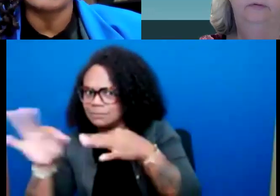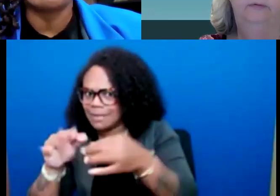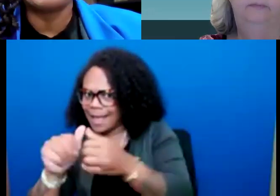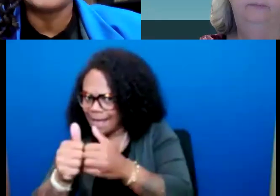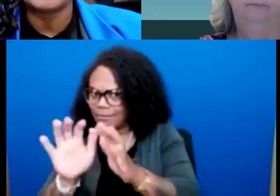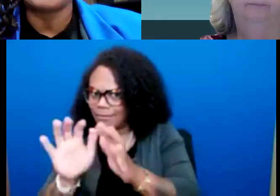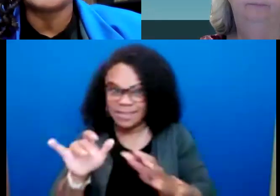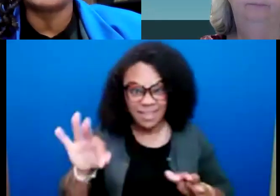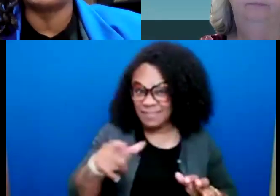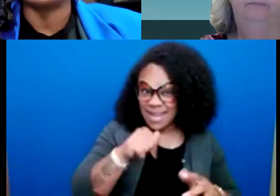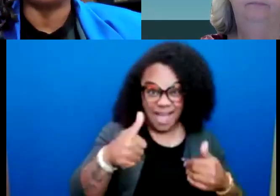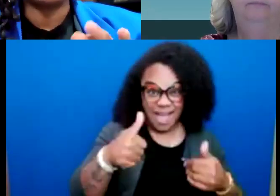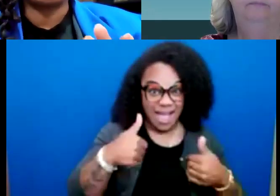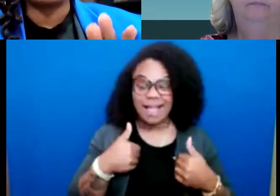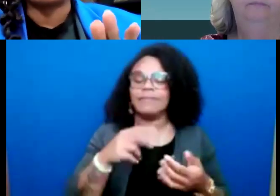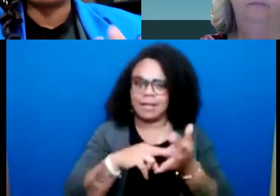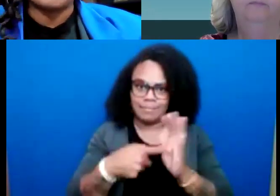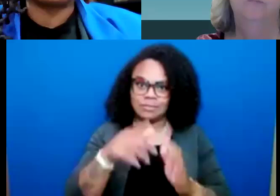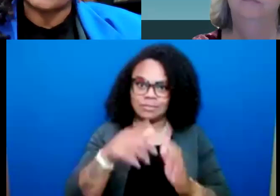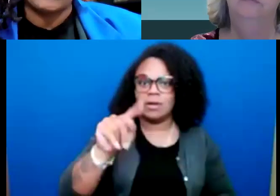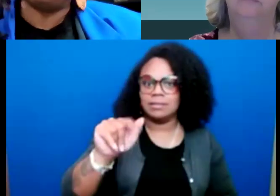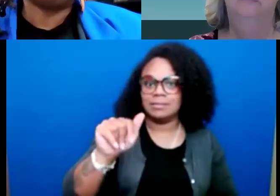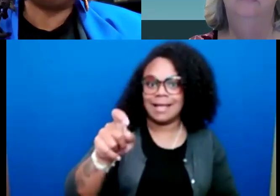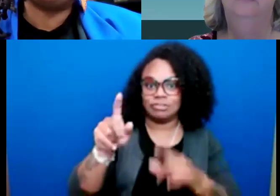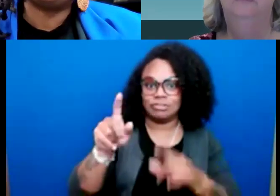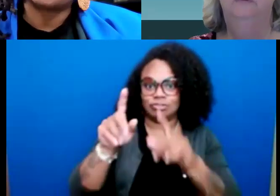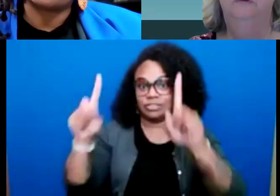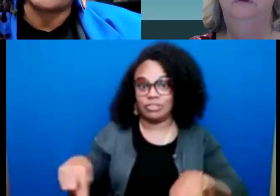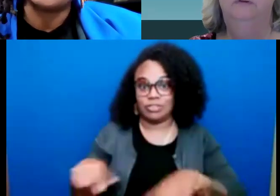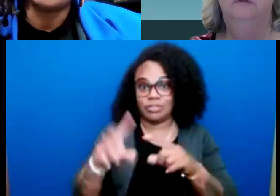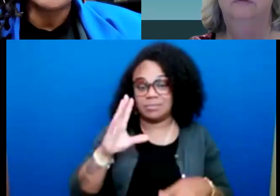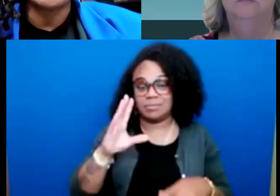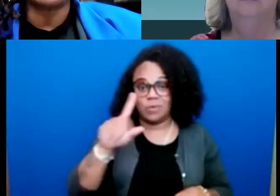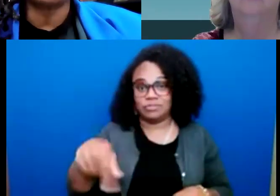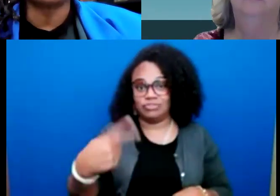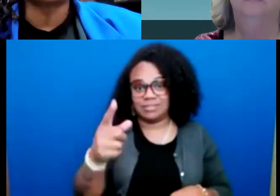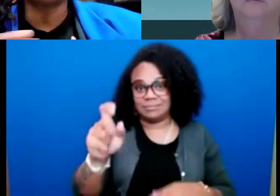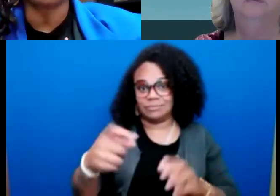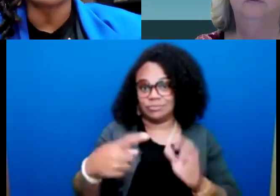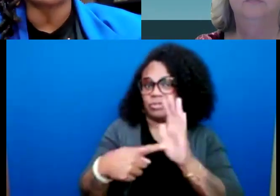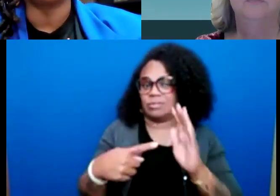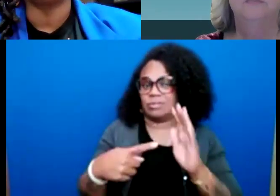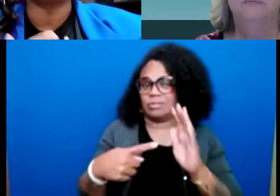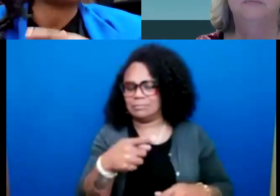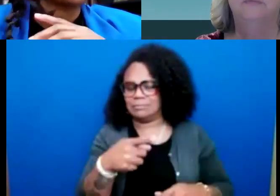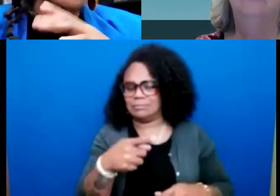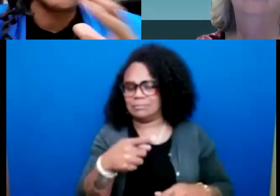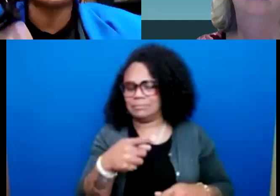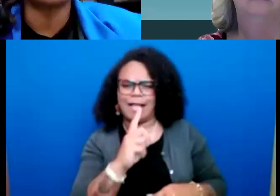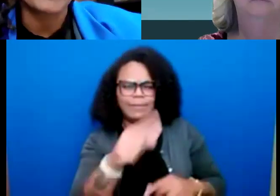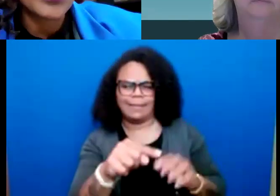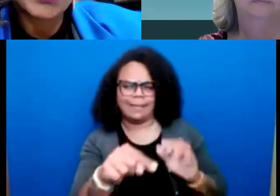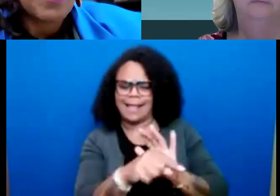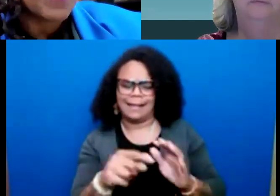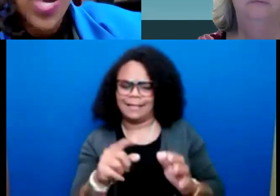tax return will be limited to just breaking even. Okay. And the reason why I wanted to